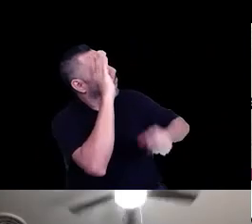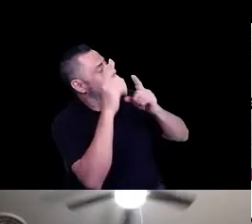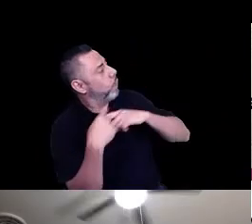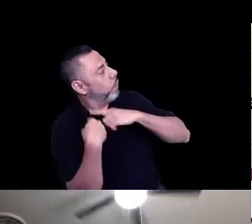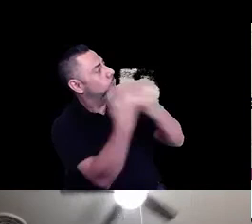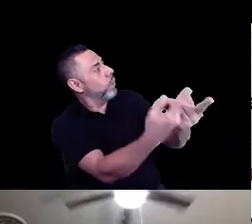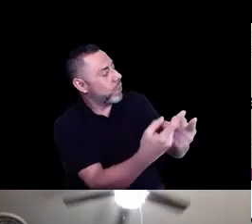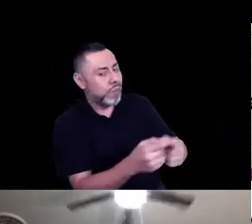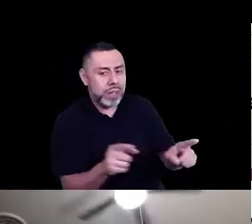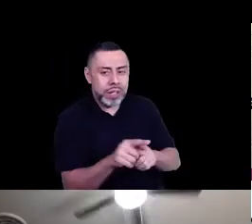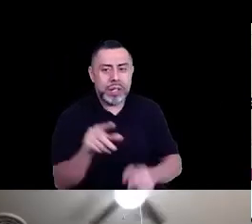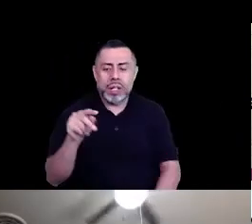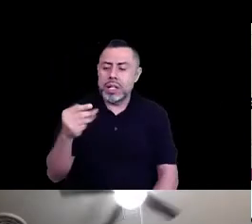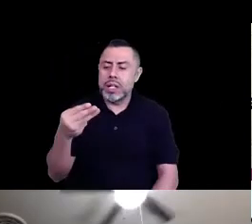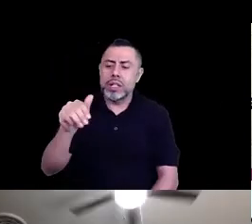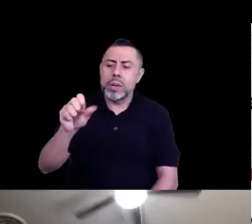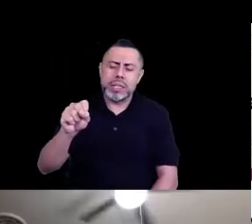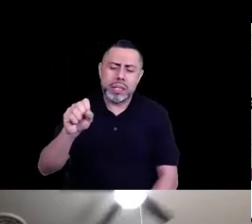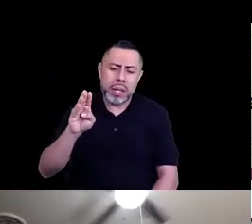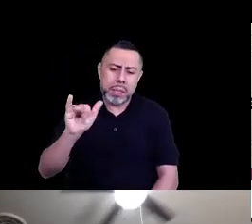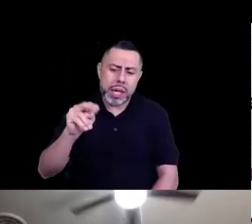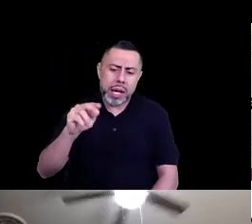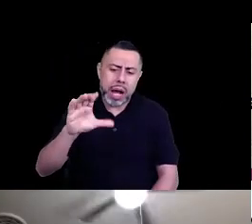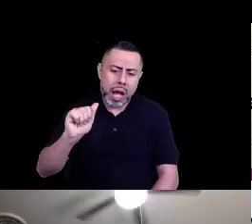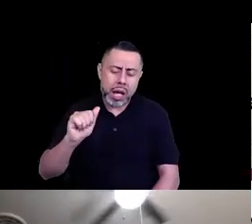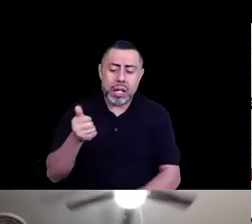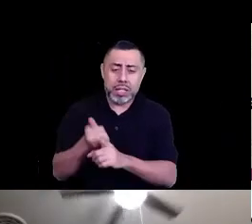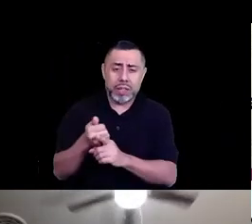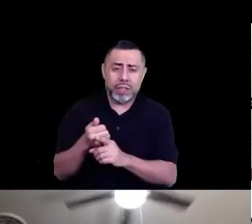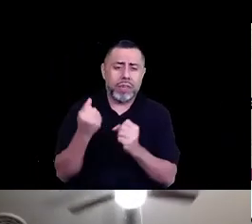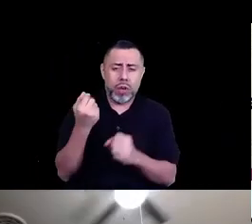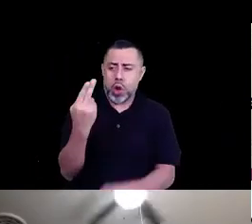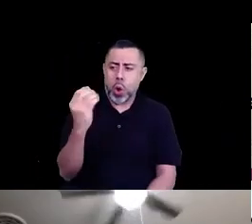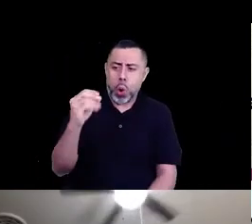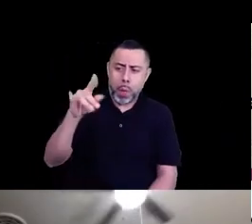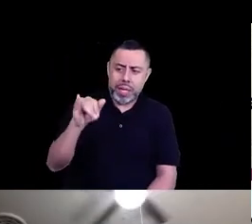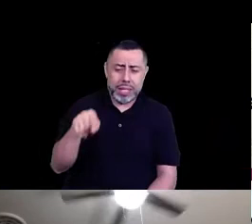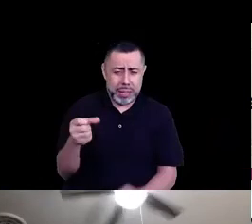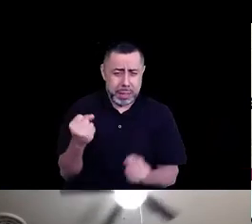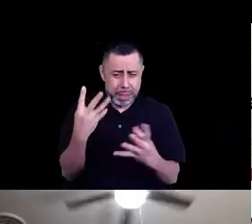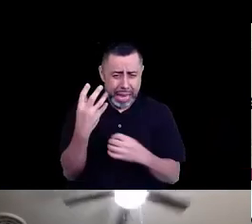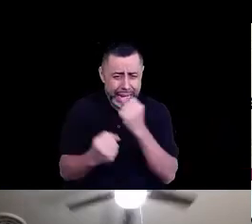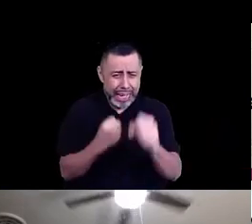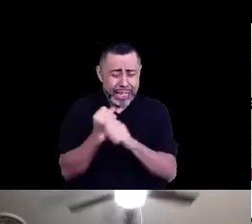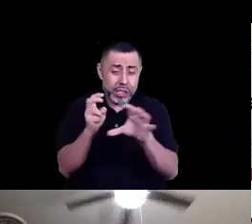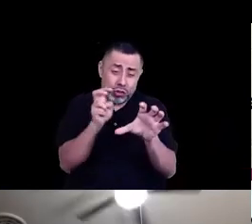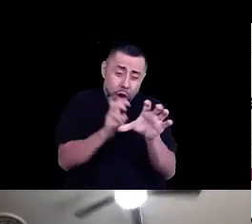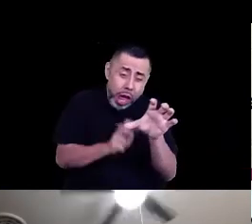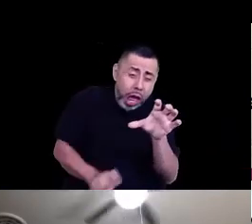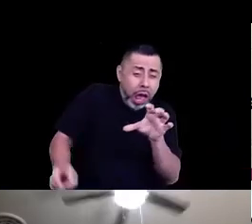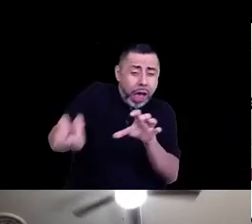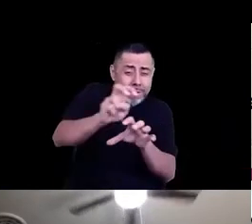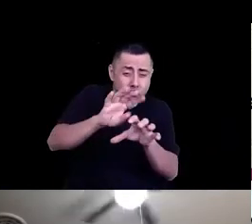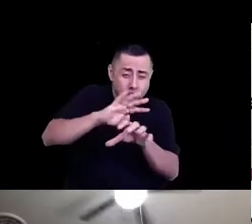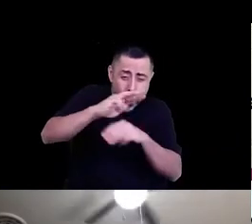for years, the Hopi, went around all around the world telling people, warning them, letting them know,